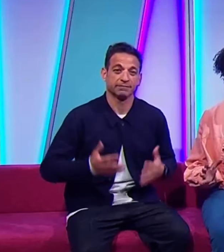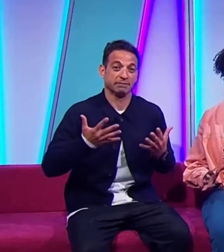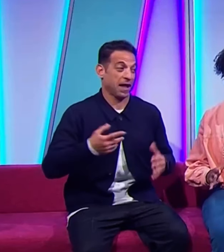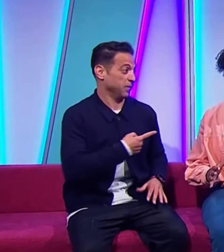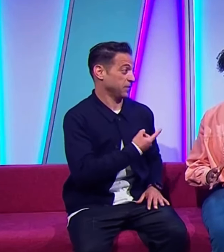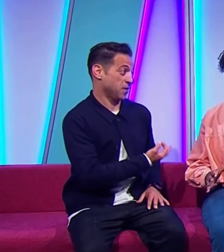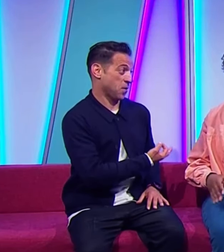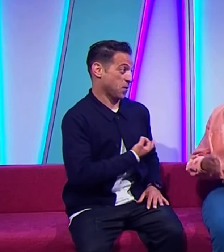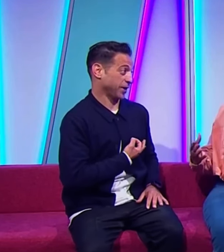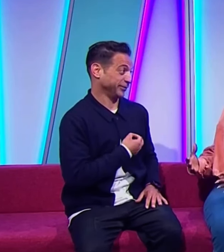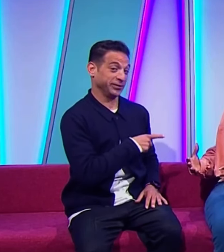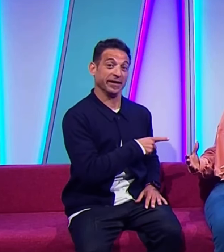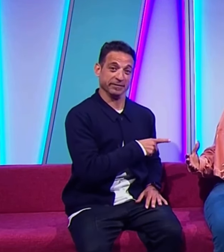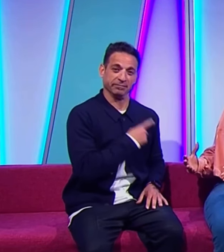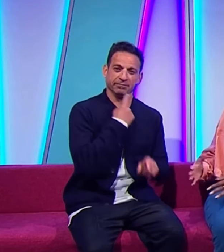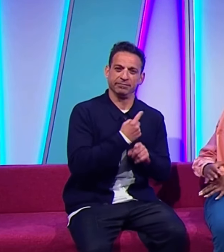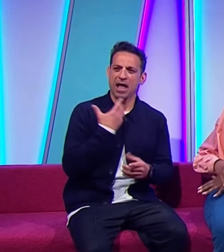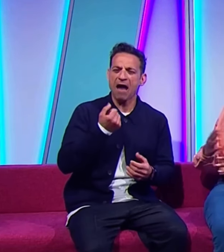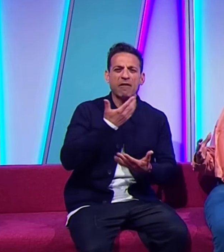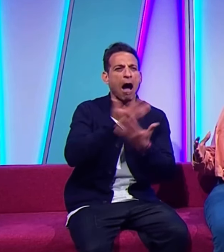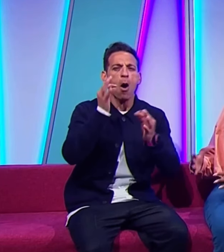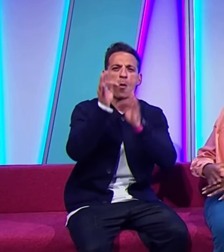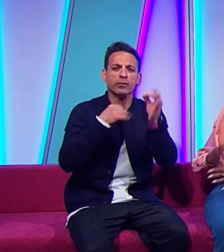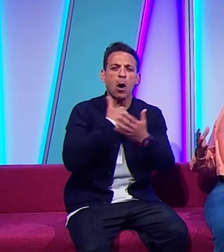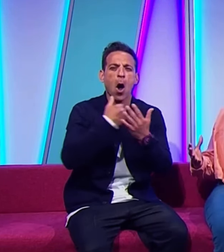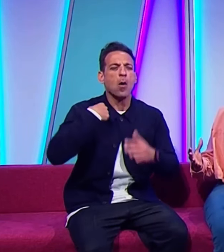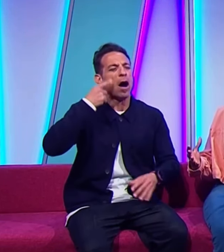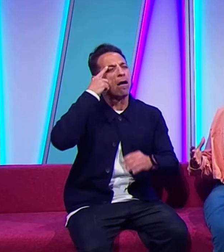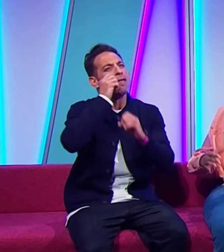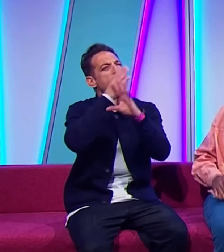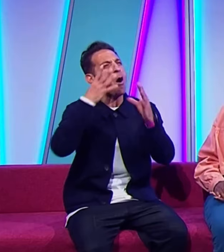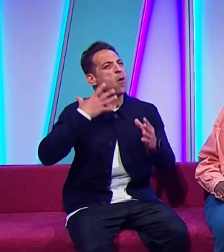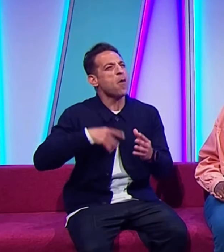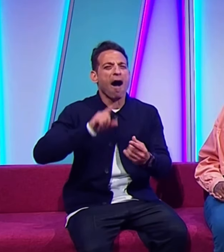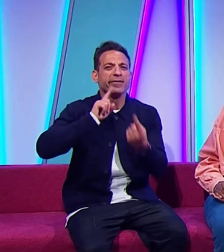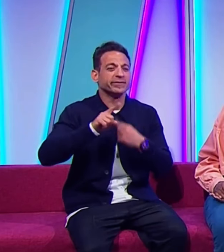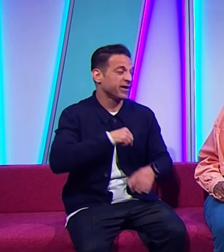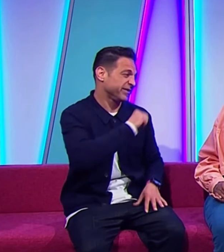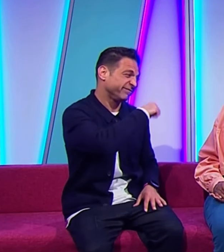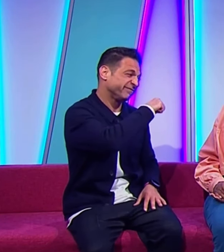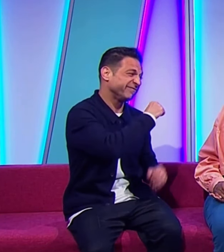OK, next up. Memnos, have you ever had a question that you've always wanted to get answered?